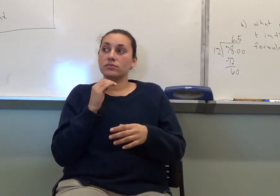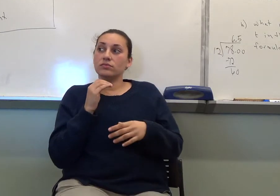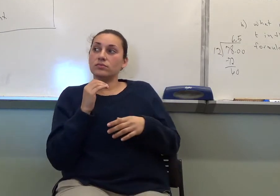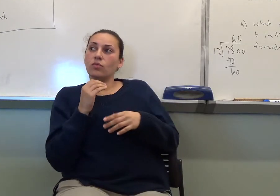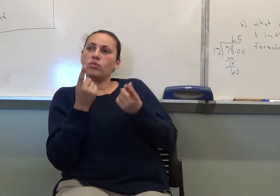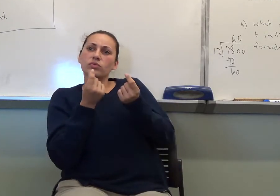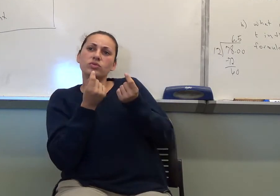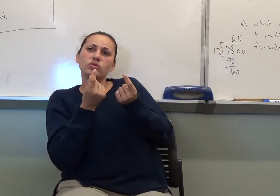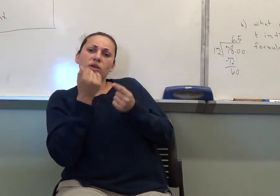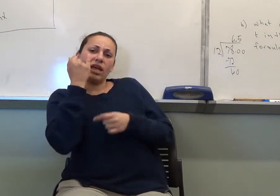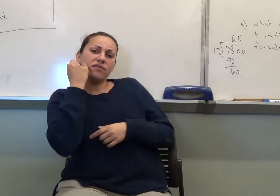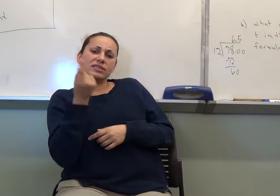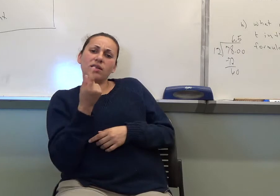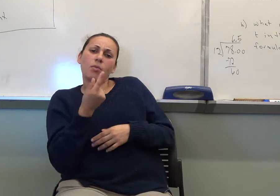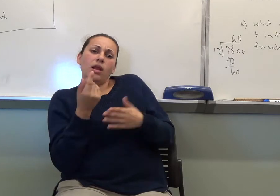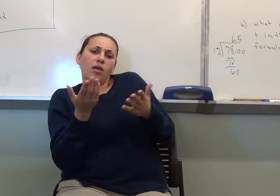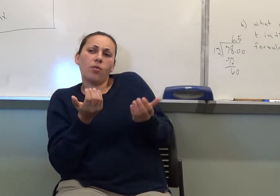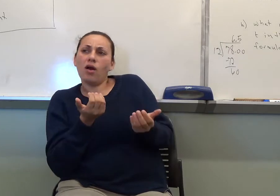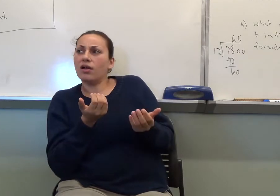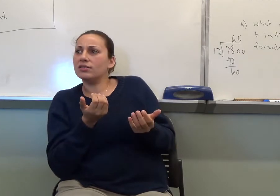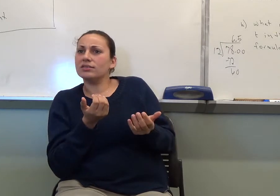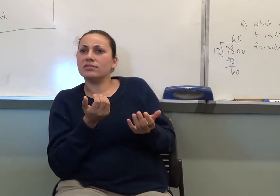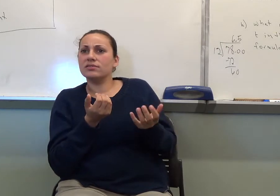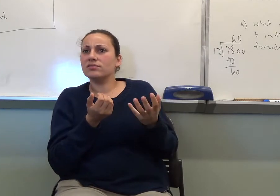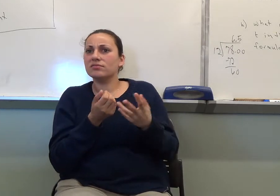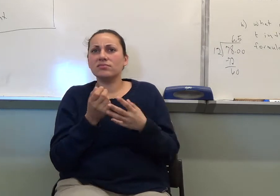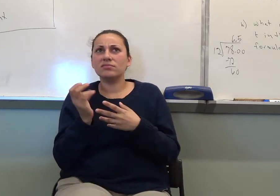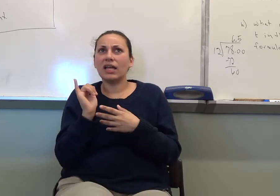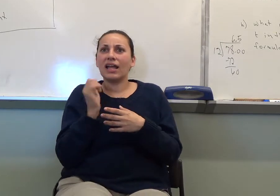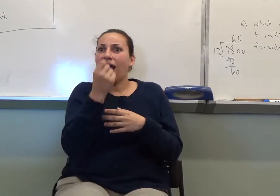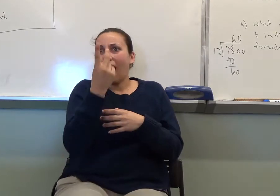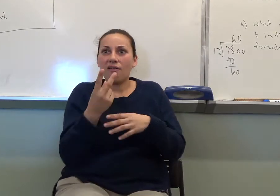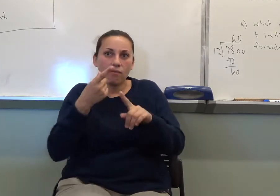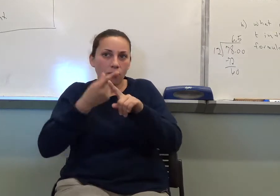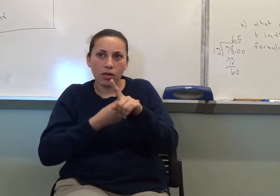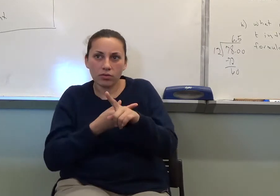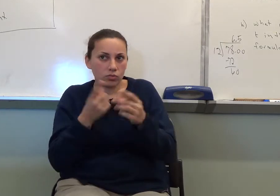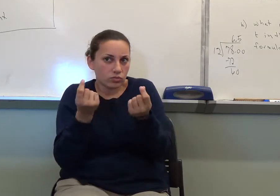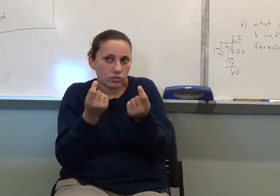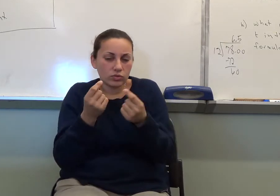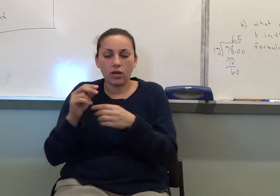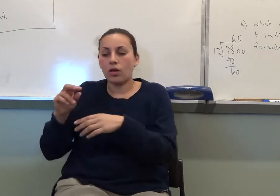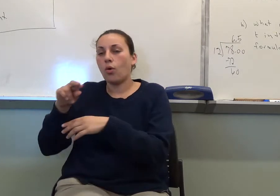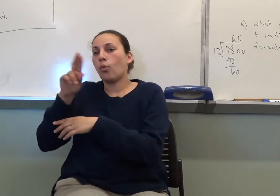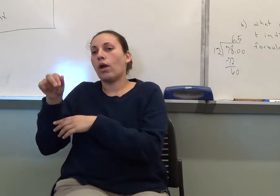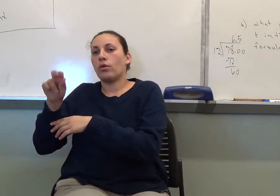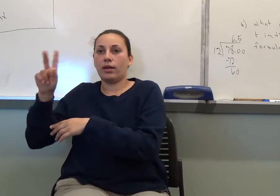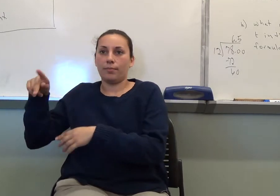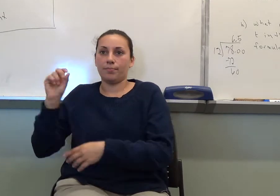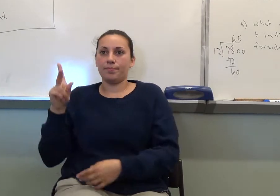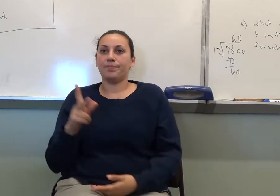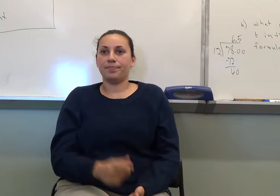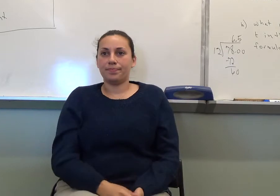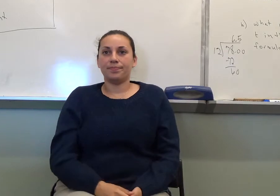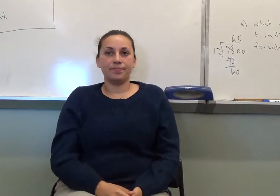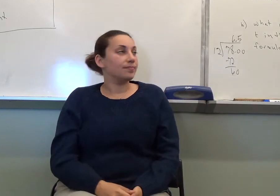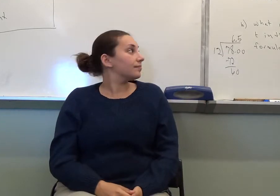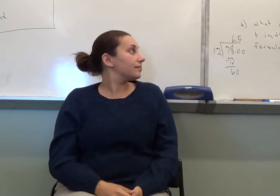if somebody wanted like 79 months? Just round it off then? You'd have to round it off. They'd have to tell you how to round it off. Right, Okay? okay. That's why I picked 7.